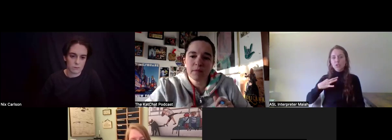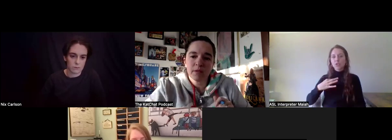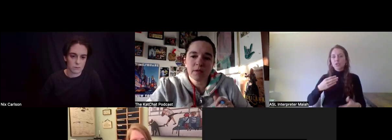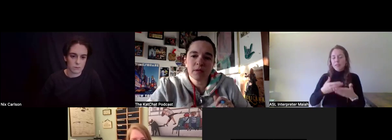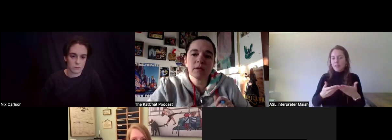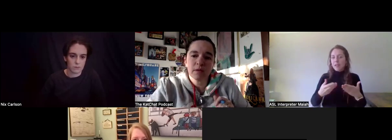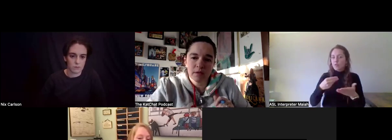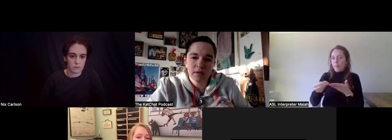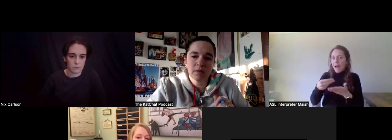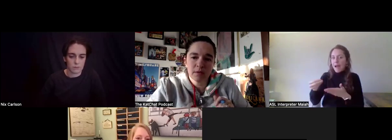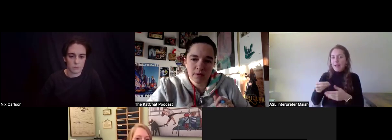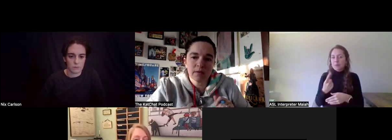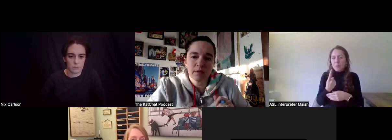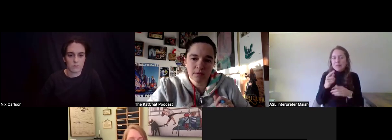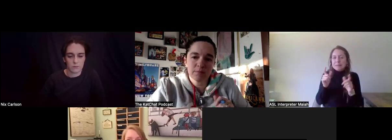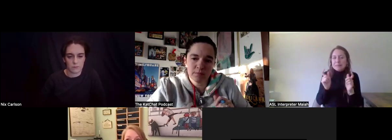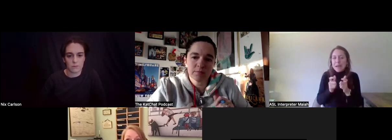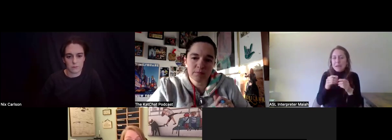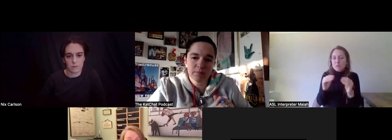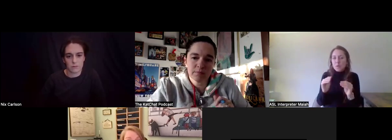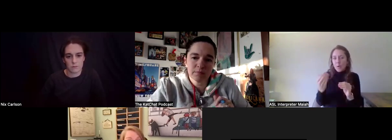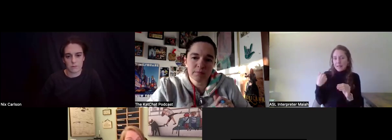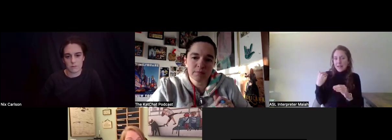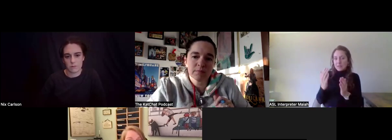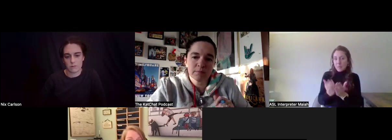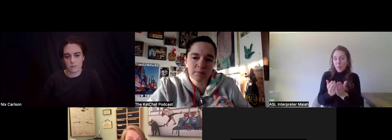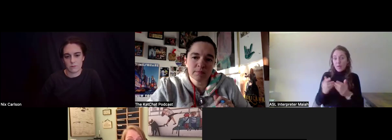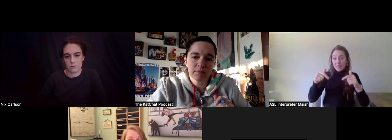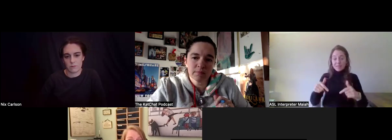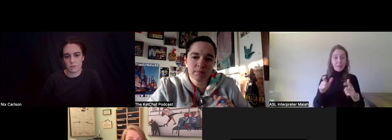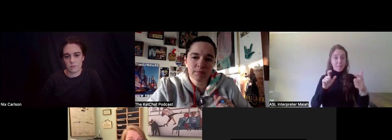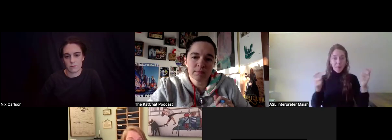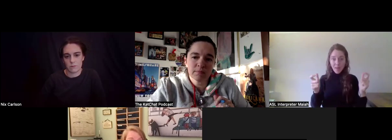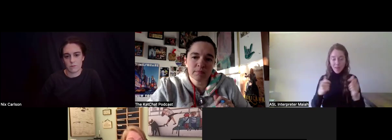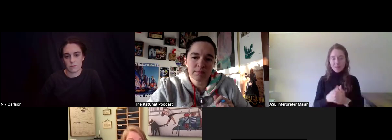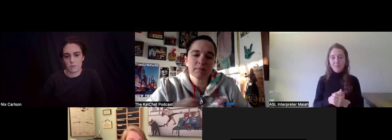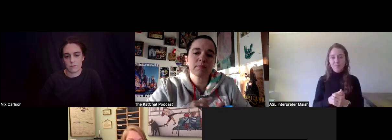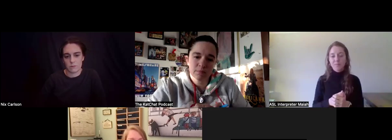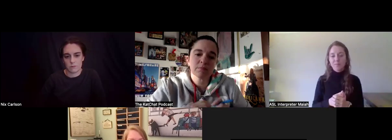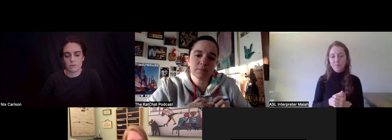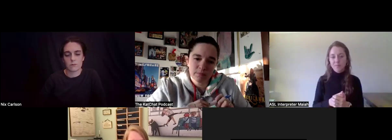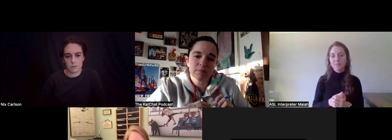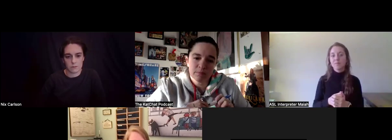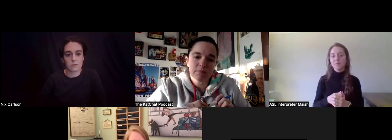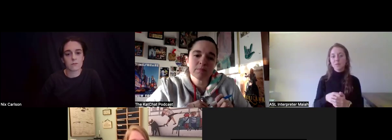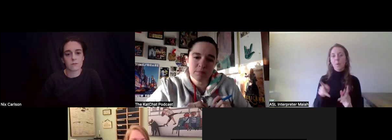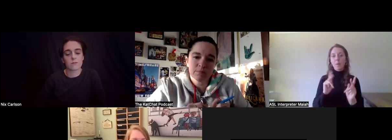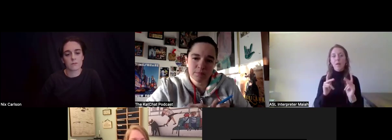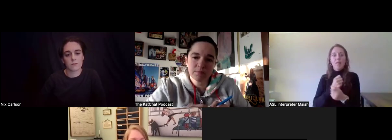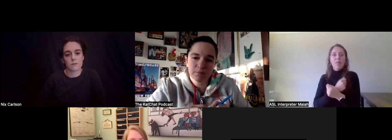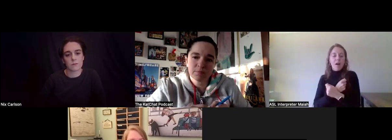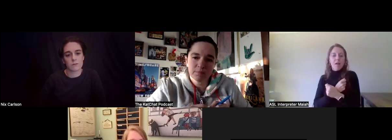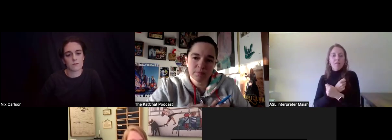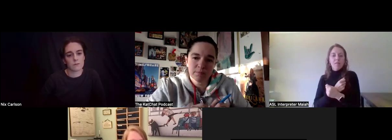one will have like spaces. They love the interaction with the Hallmark artists, like the lettering artists and